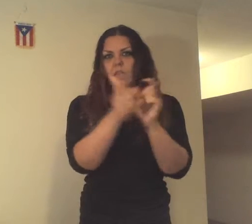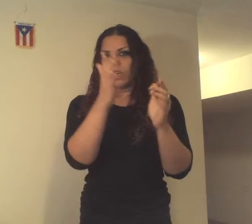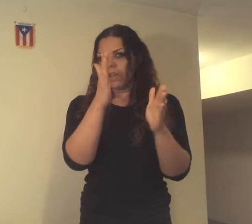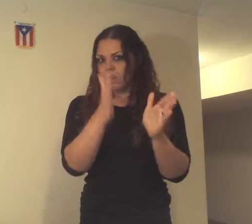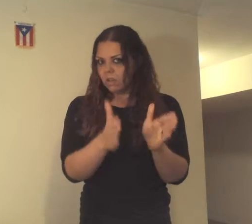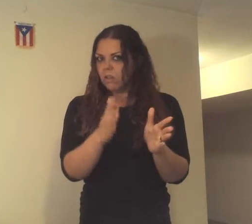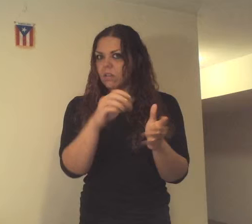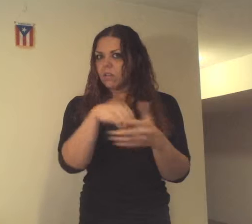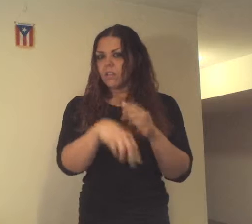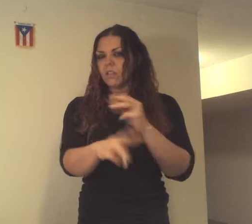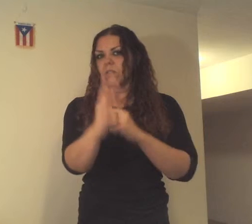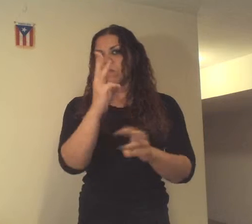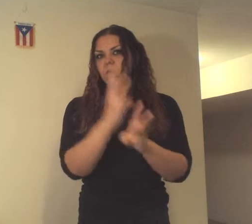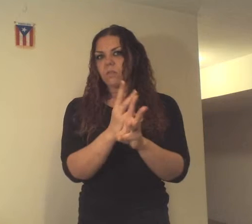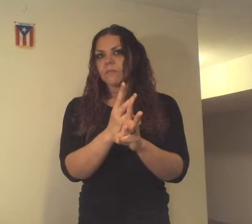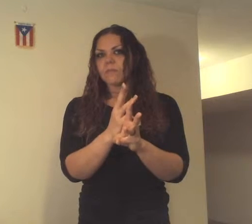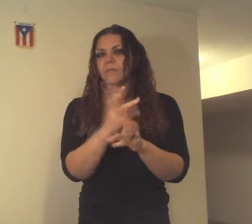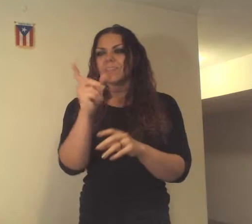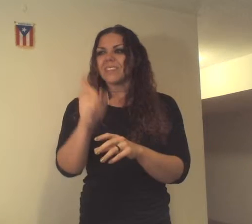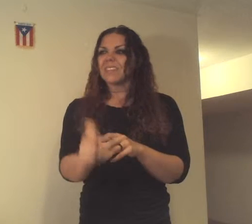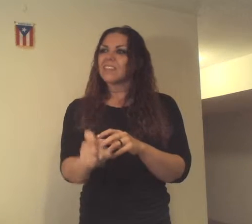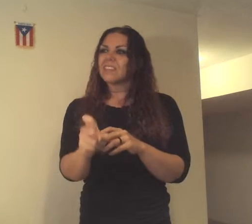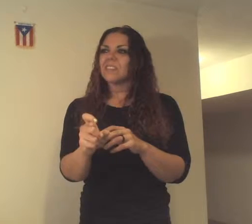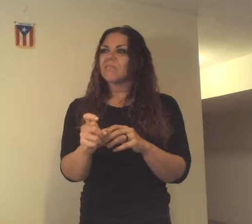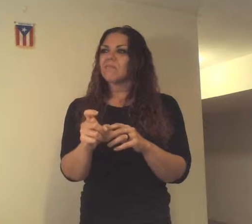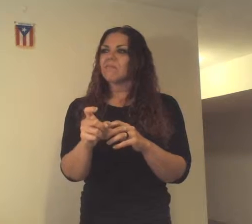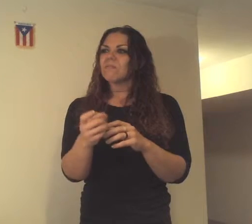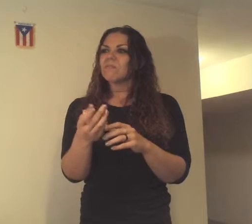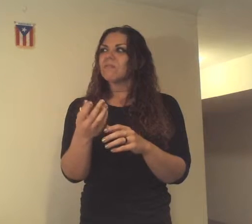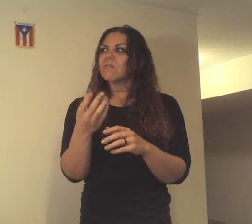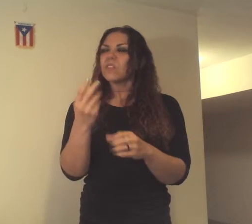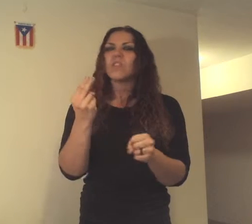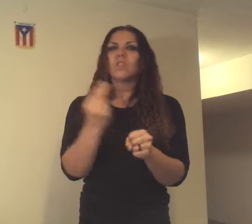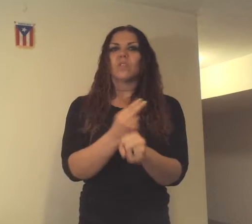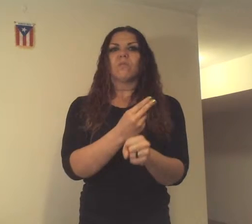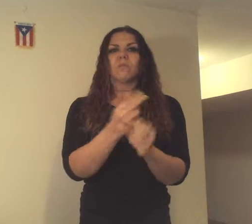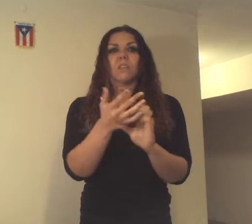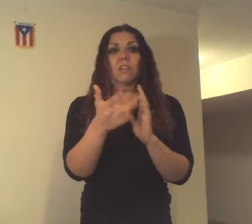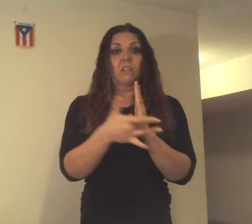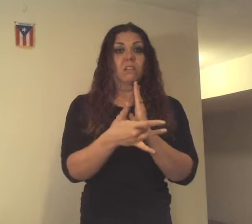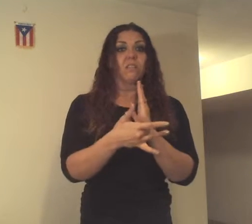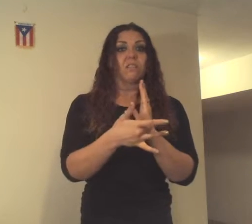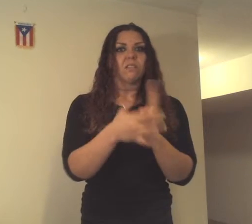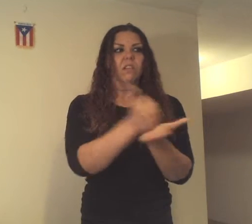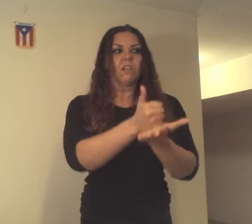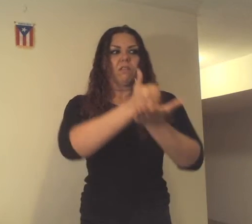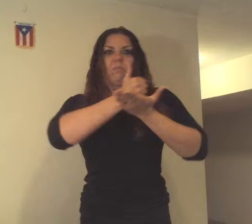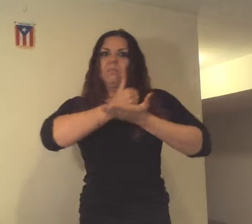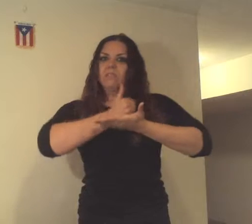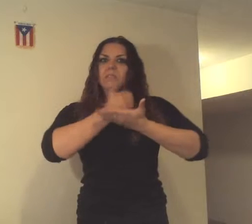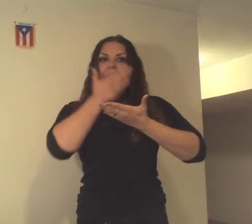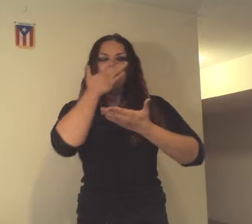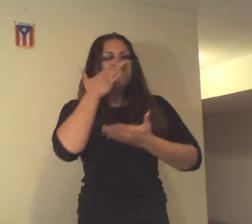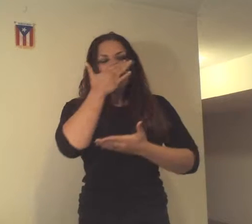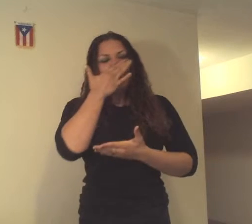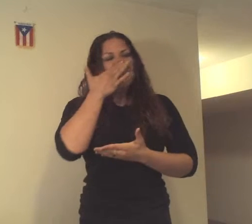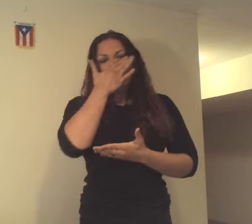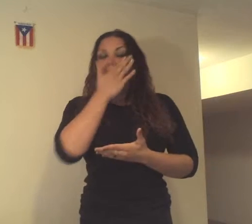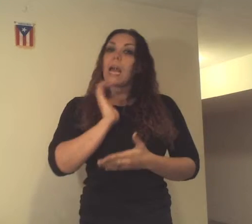to employ technology to assist us in this quest. At our hospital, we see everybody from Harvard